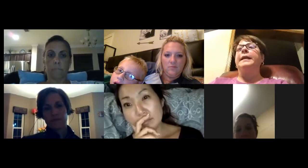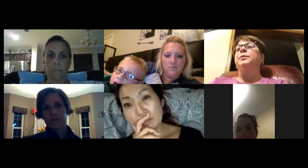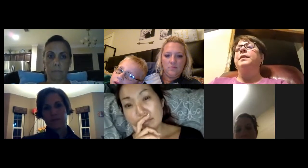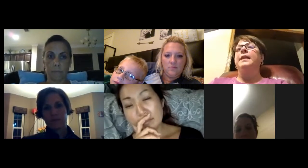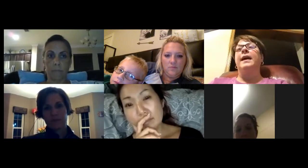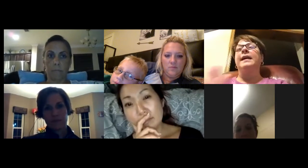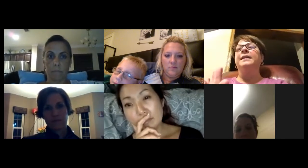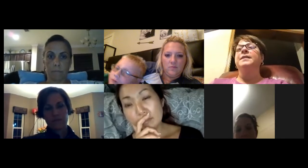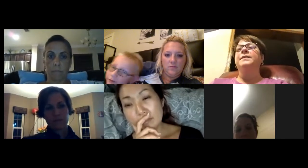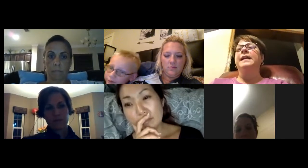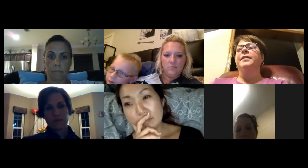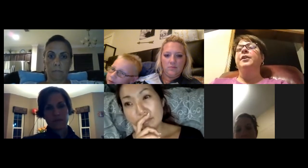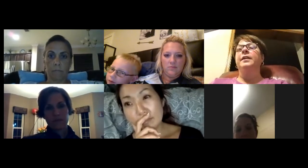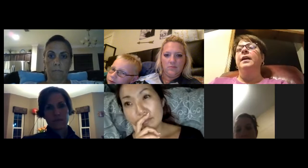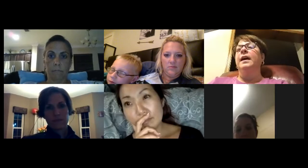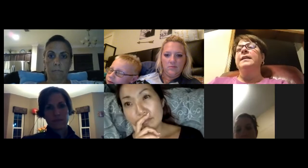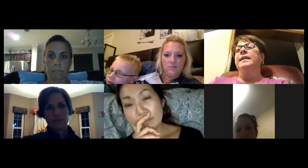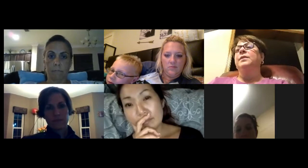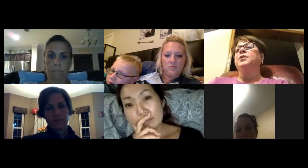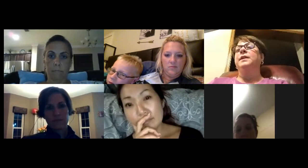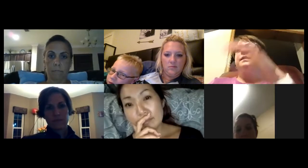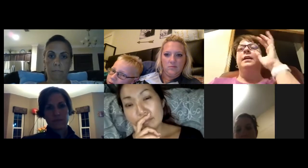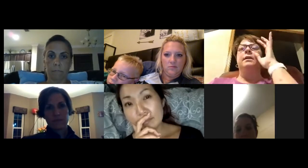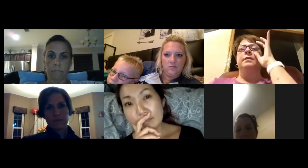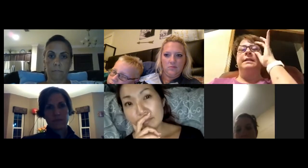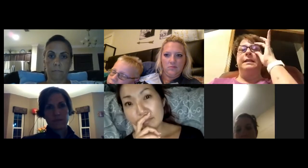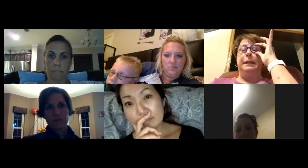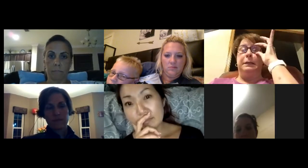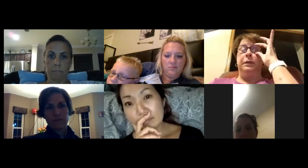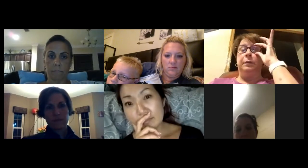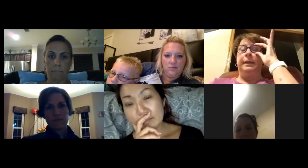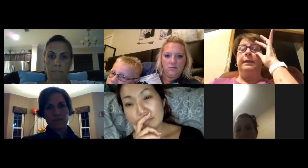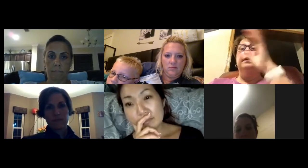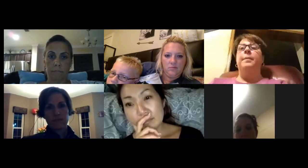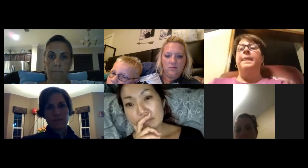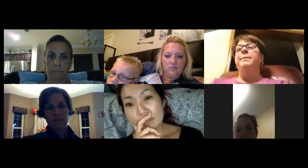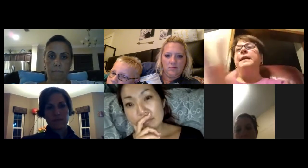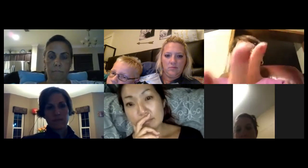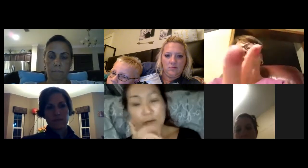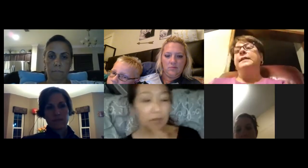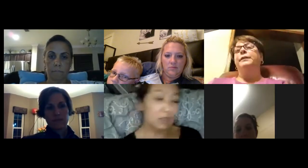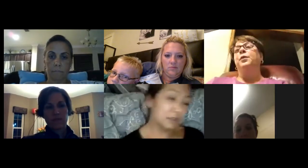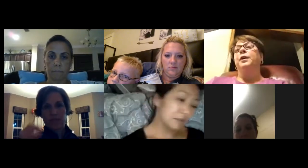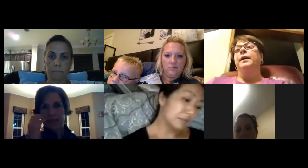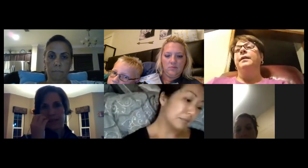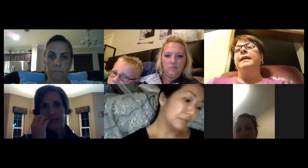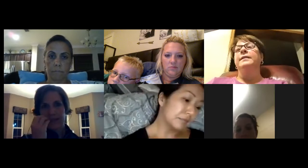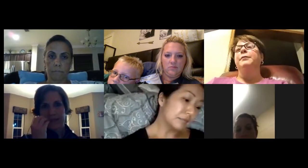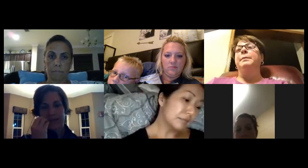that kind of stuff together. And I think once you get there and see the kids, they make it easy for you. Deaf people